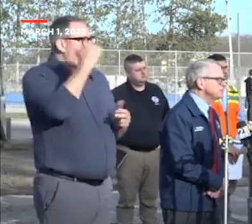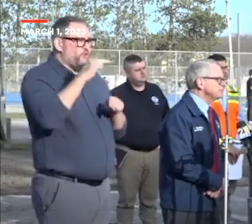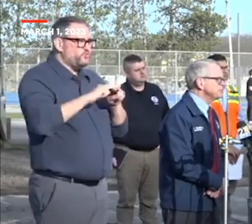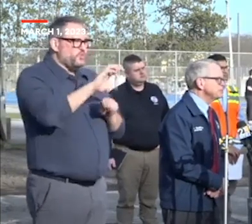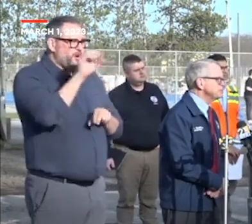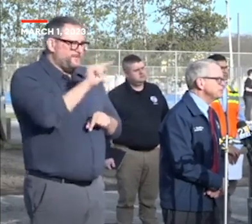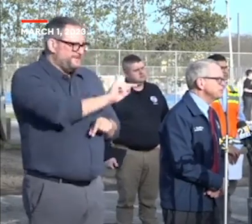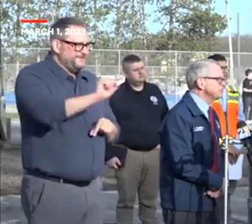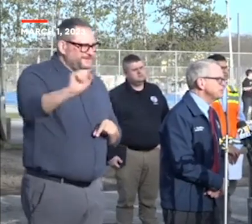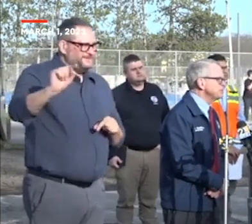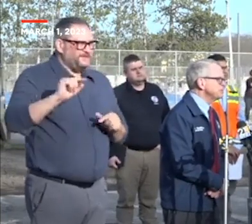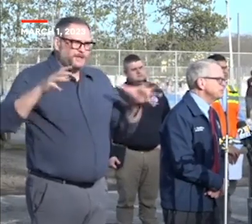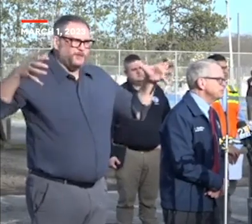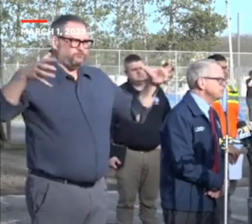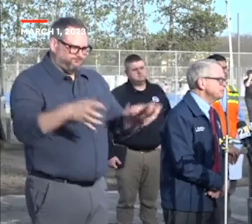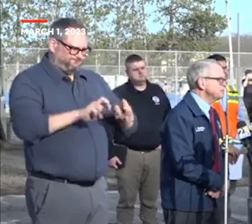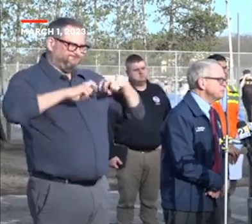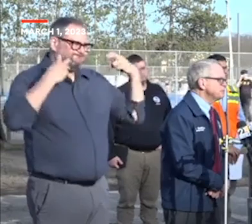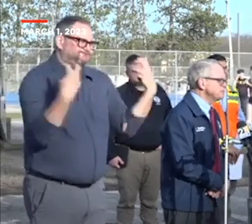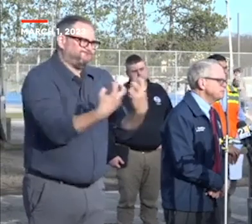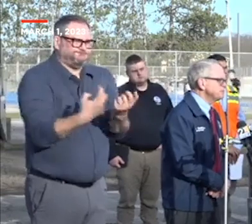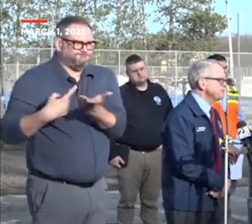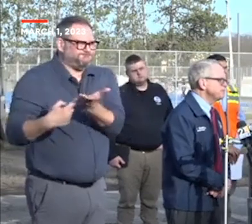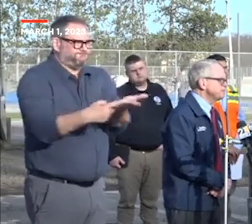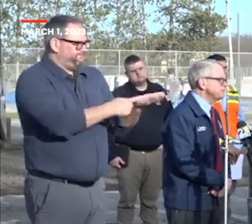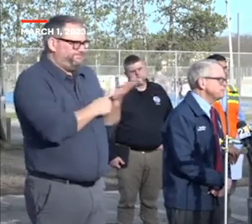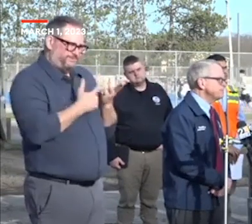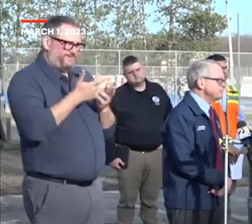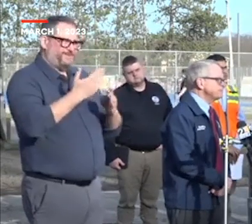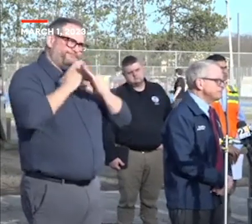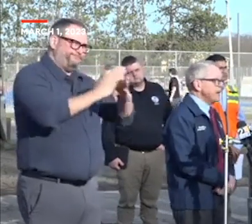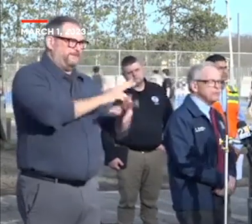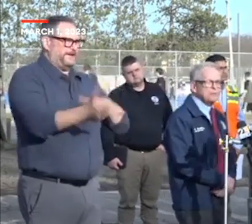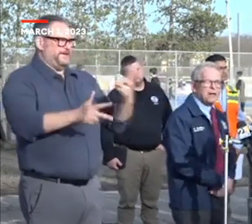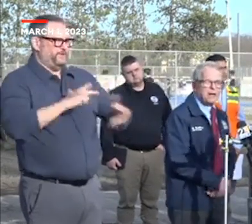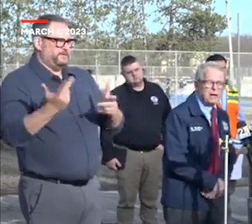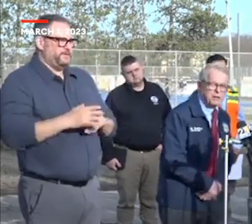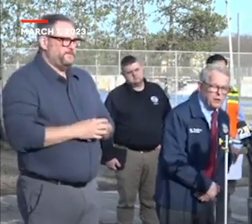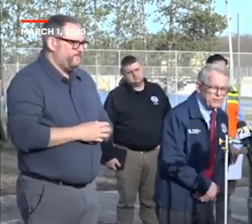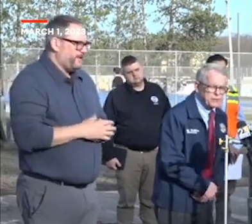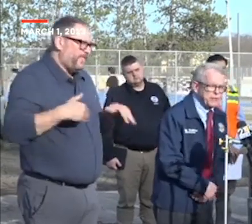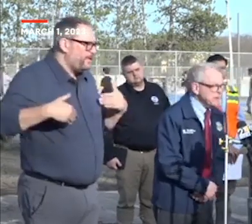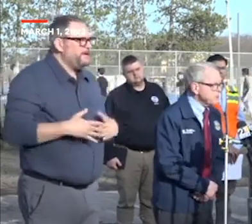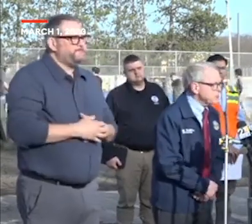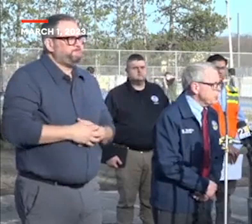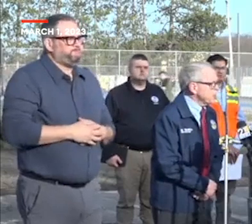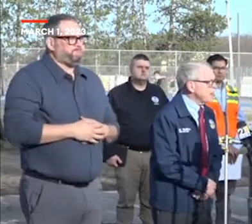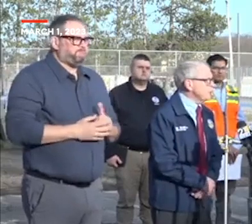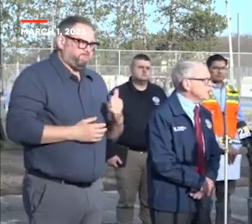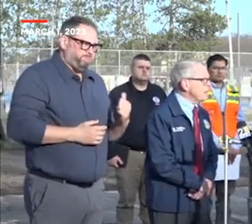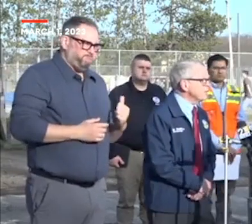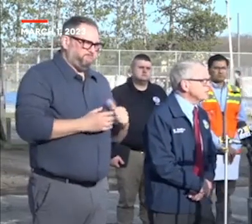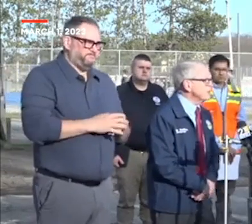and stop having these derailments around the country? If you have not done that, what do you think? Yes. Obviously, Governor Shapiro